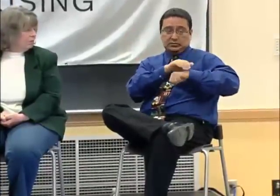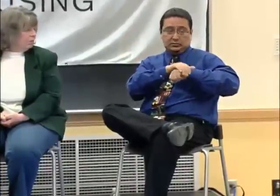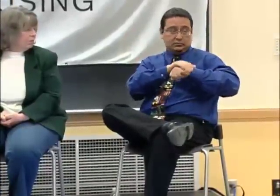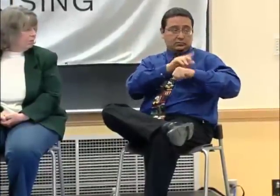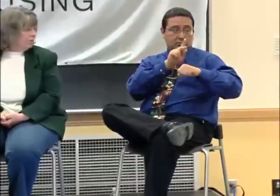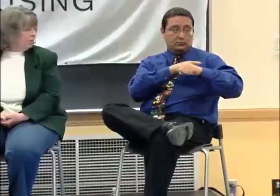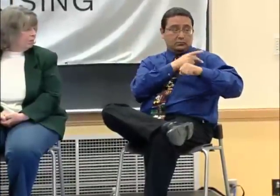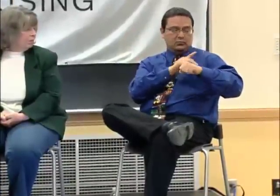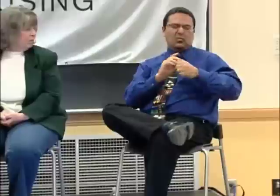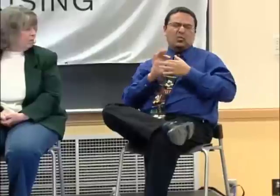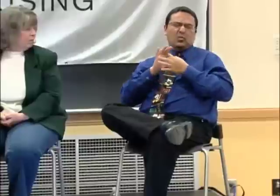And he wrote in English